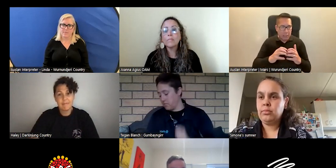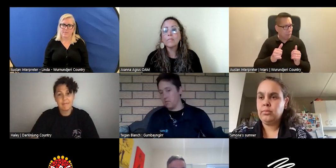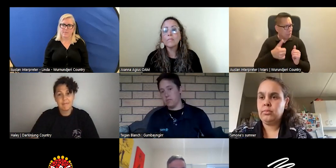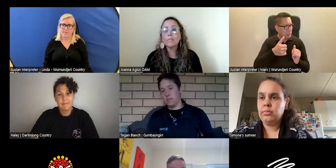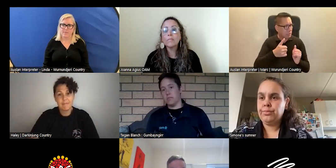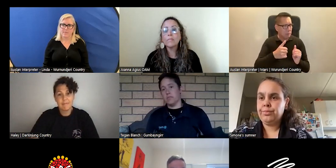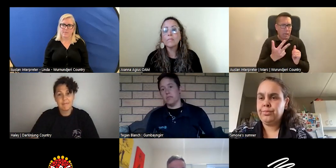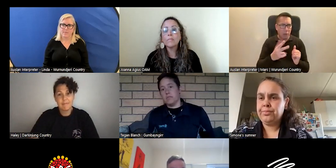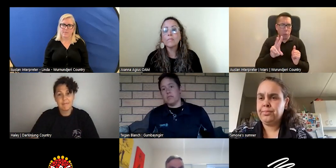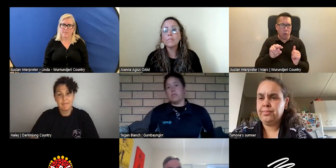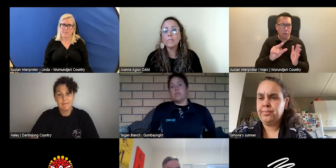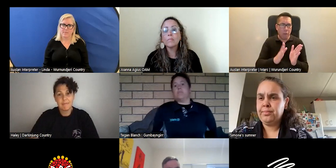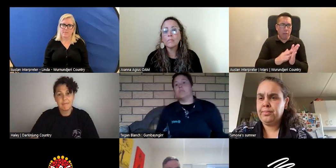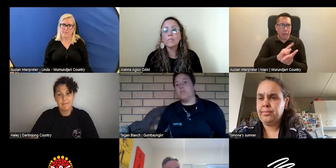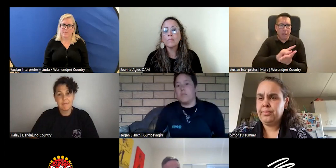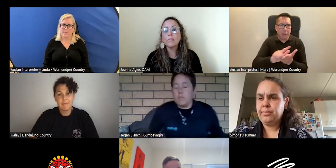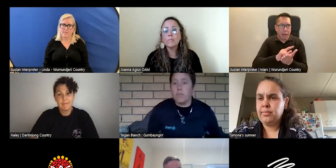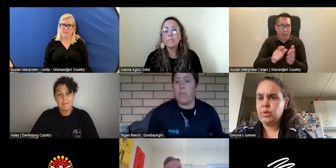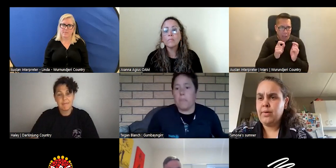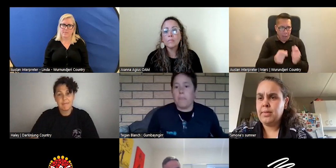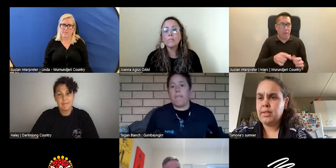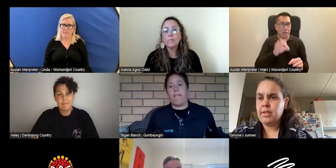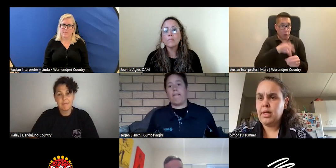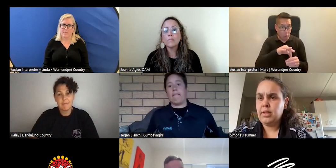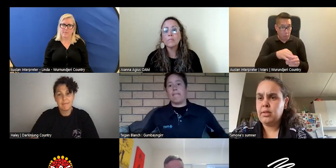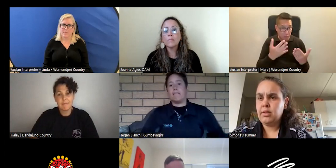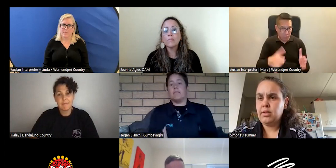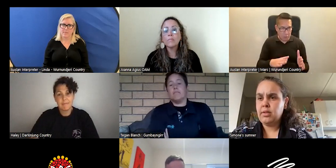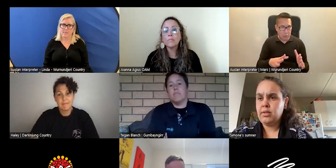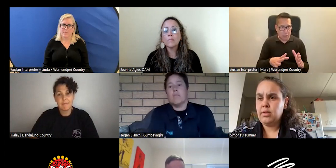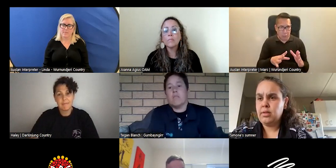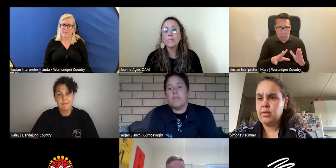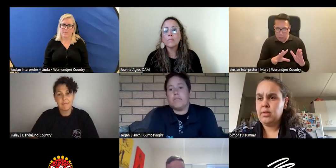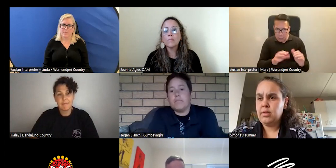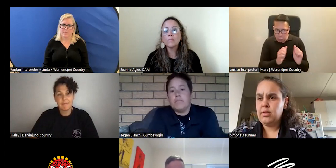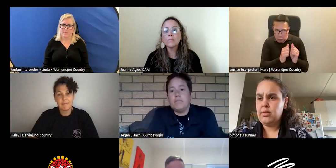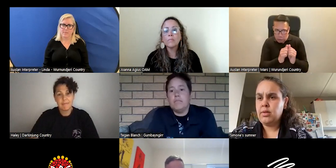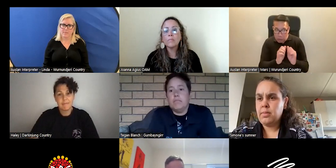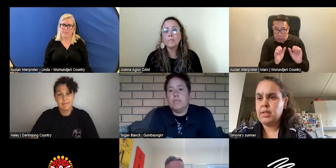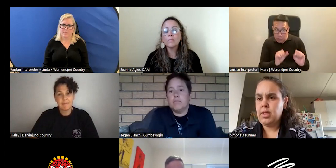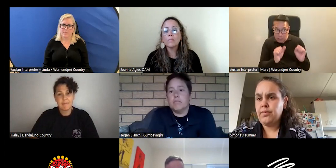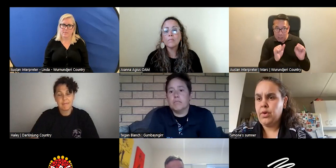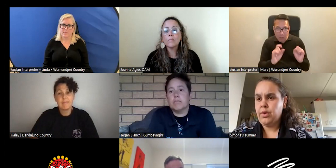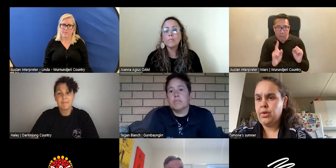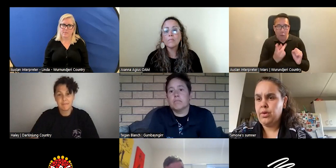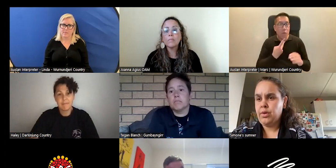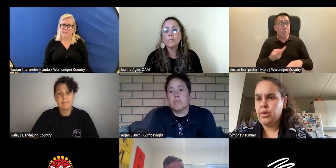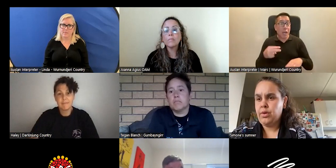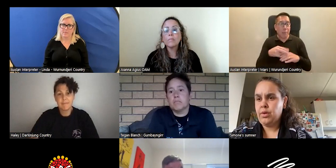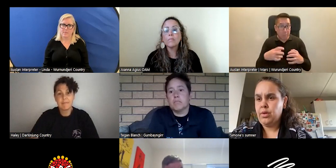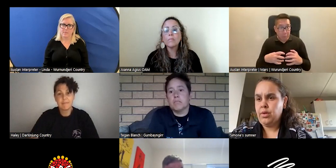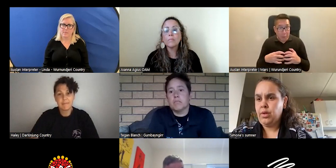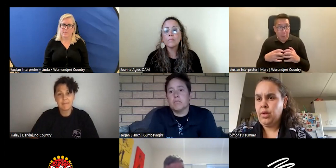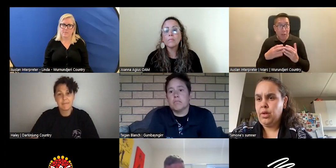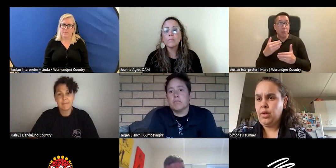8, 12 months after the referendum, when they've got everything all supported through, and we'll have our first voice up. So part of